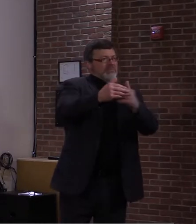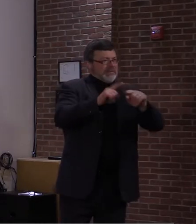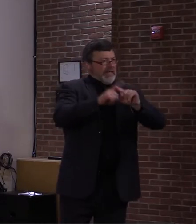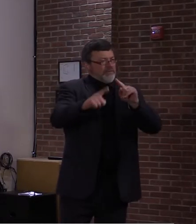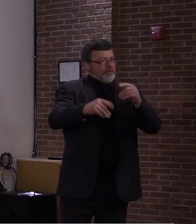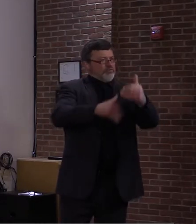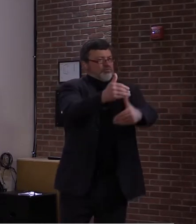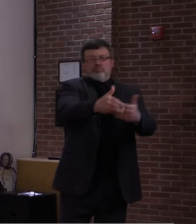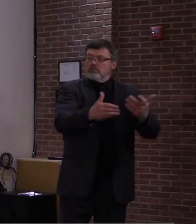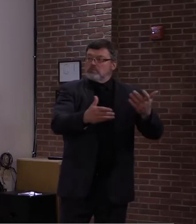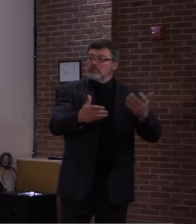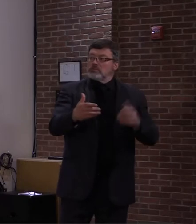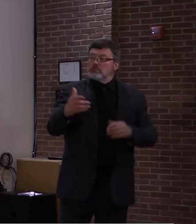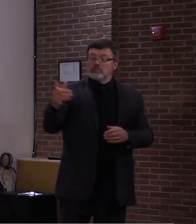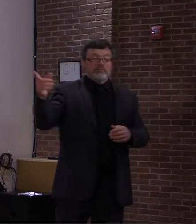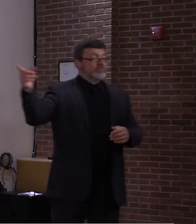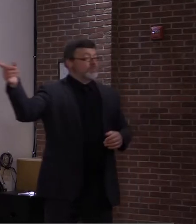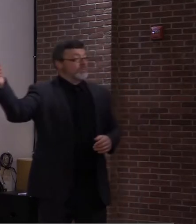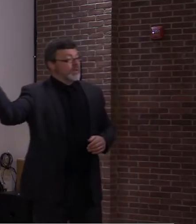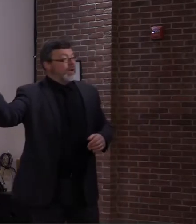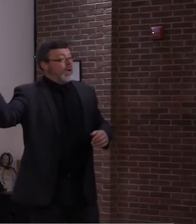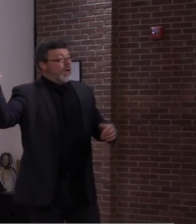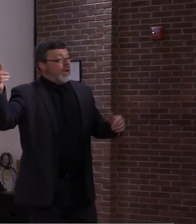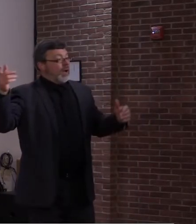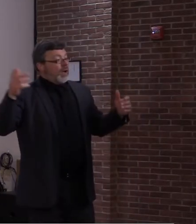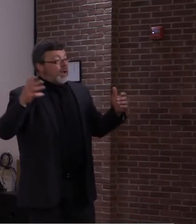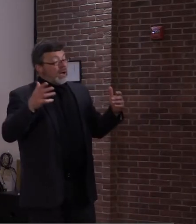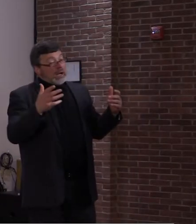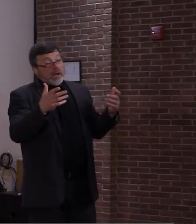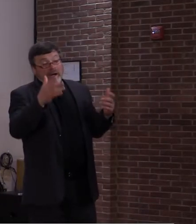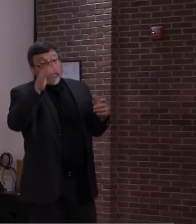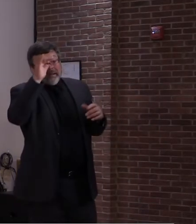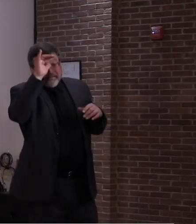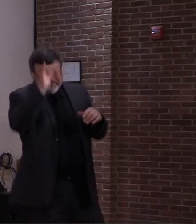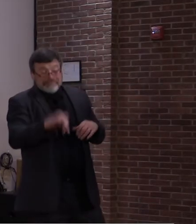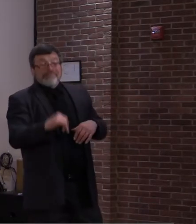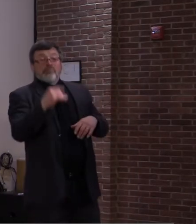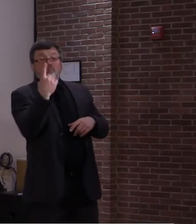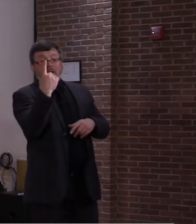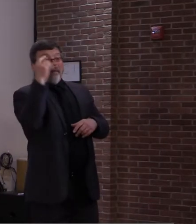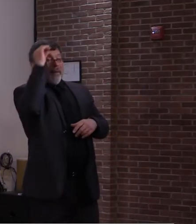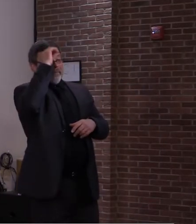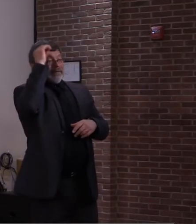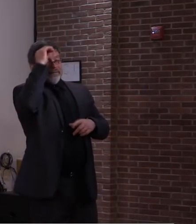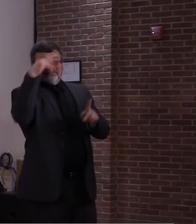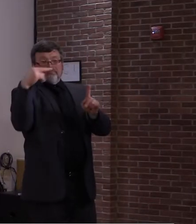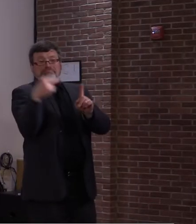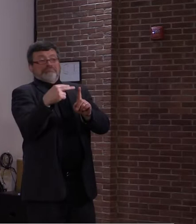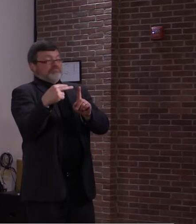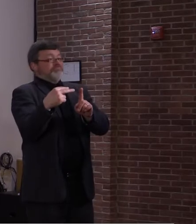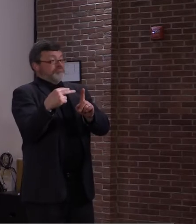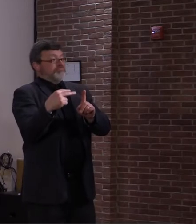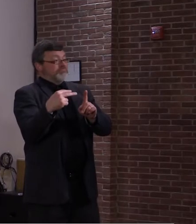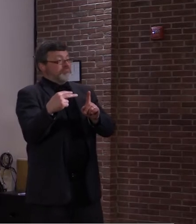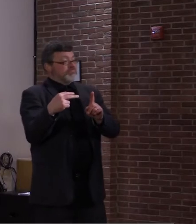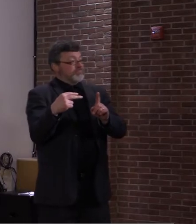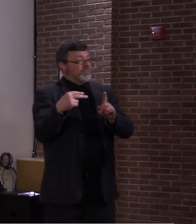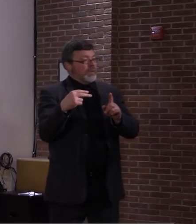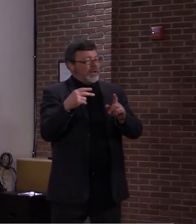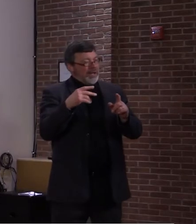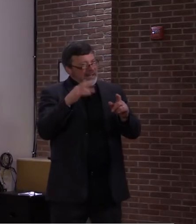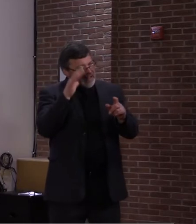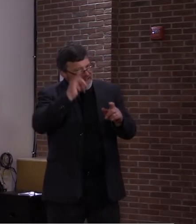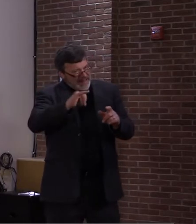own risk and look at your age, look at your underlying medical conditions if you have any, look at who you're living with and who may